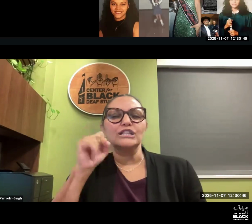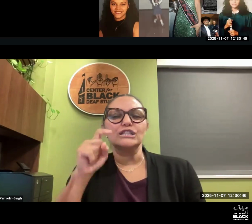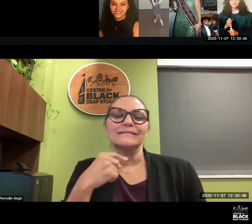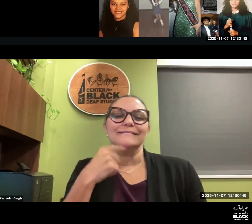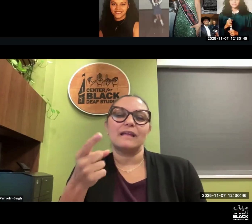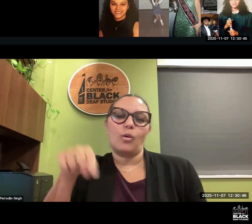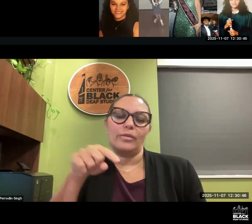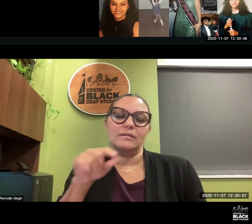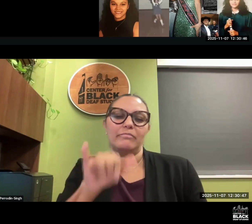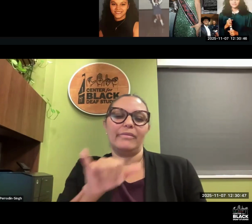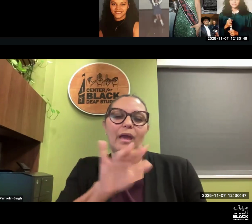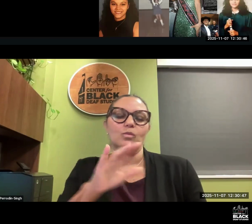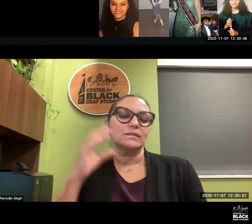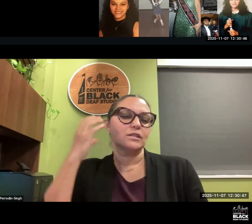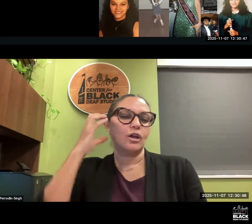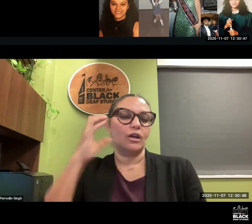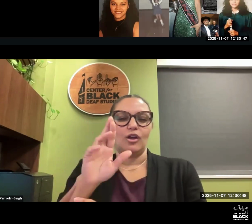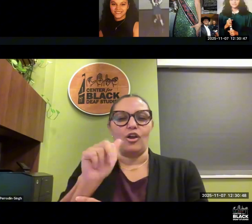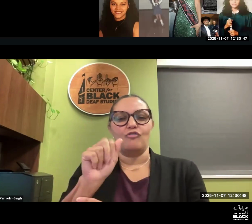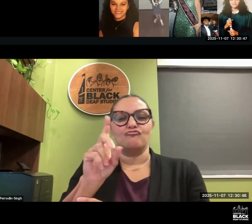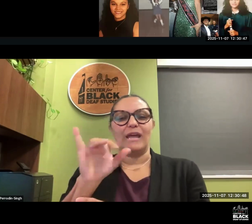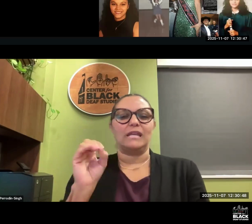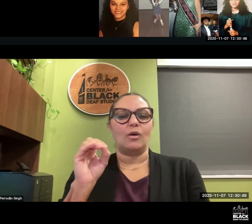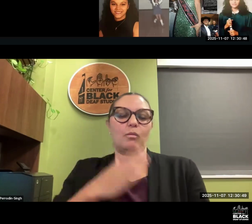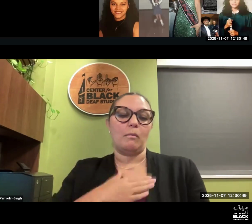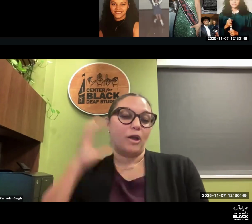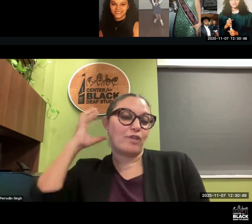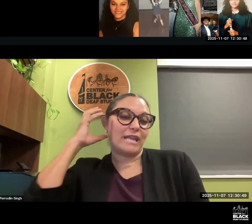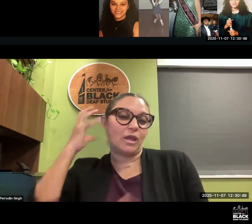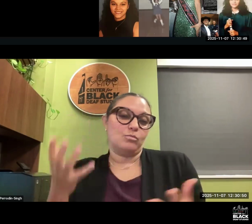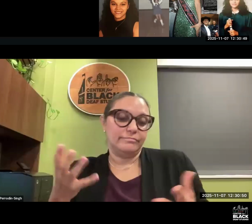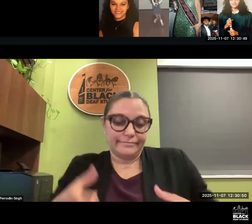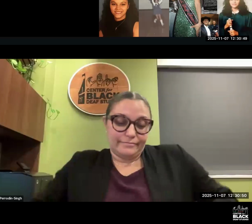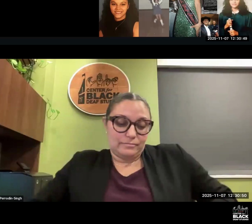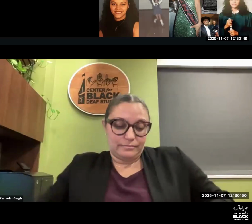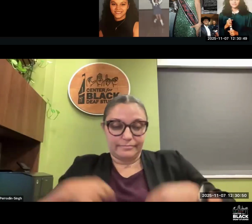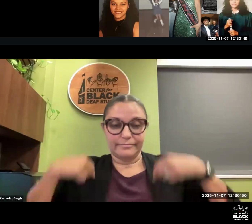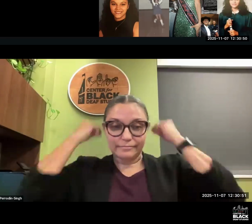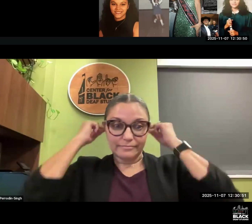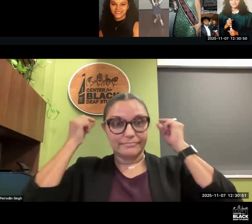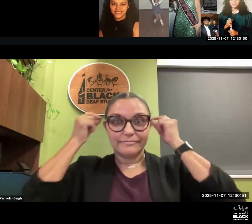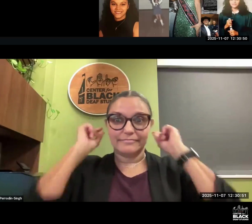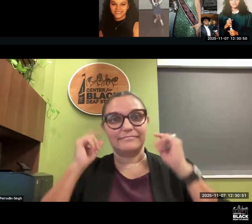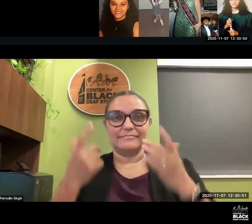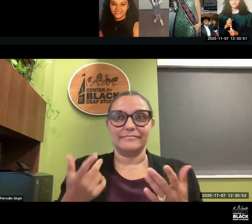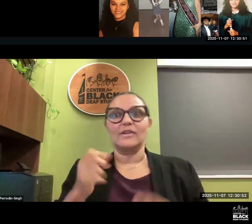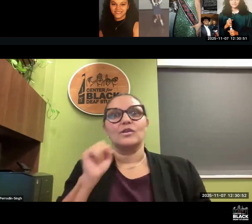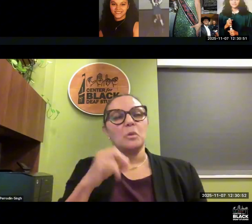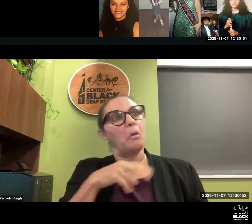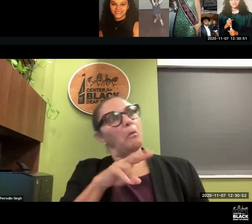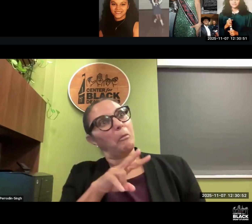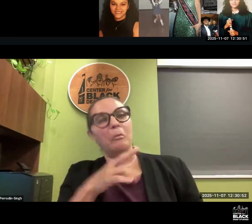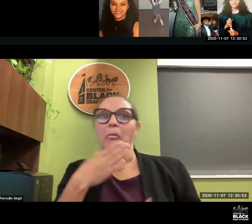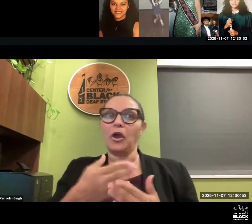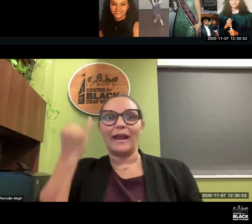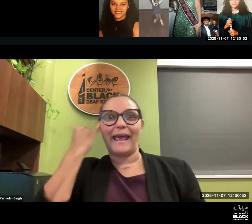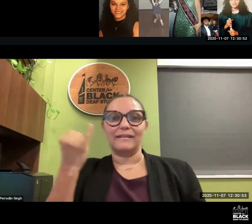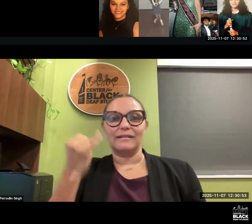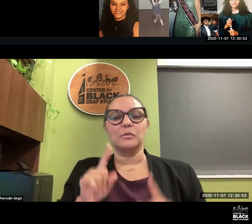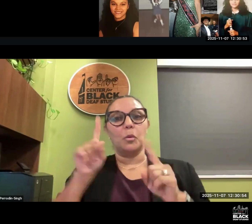And someone said, don't worry about it. Just tell them that that's your radio. Tell them it's a radio that you're listening to. And I thought,